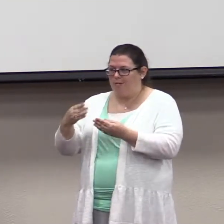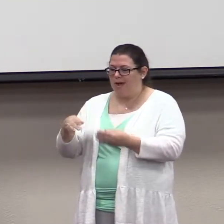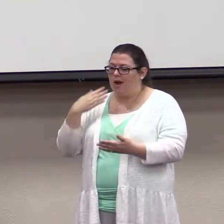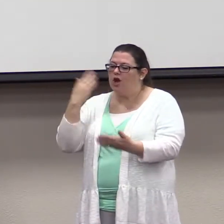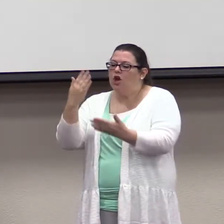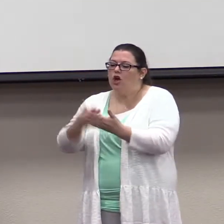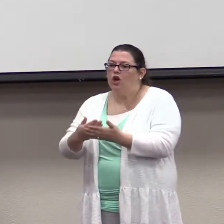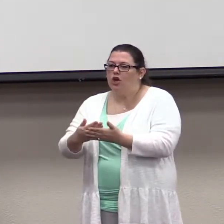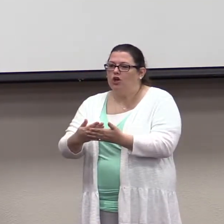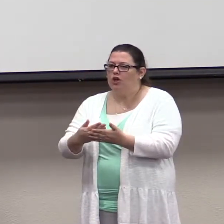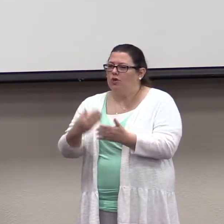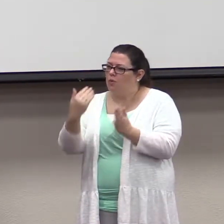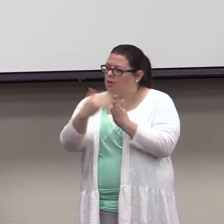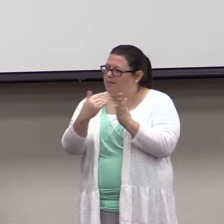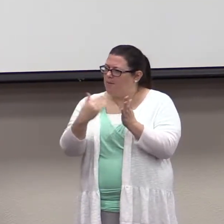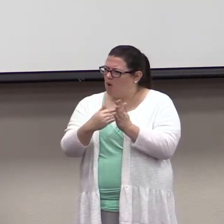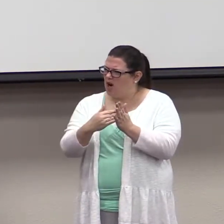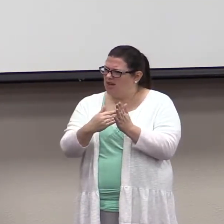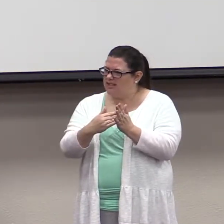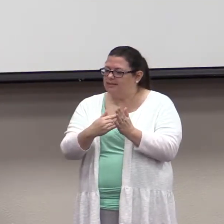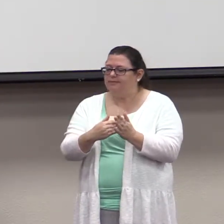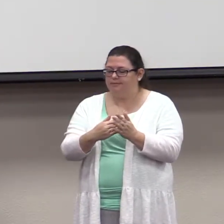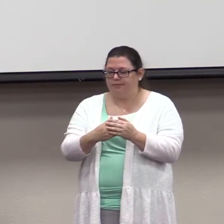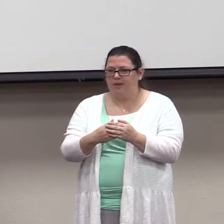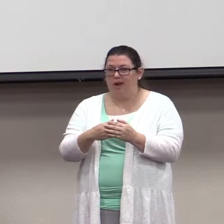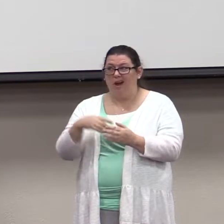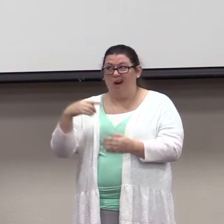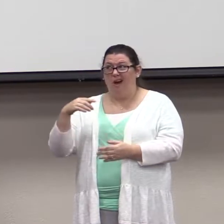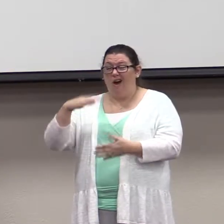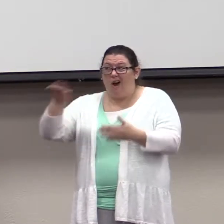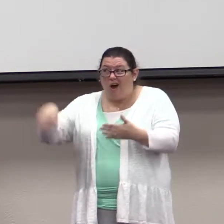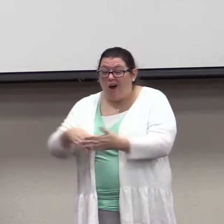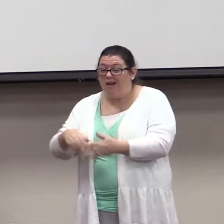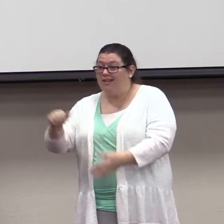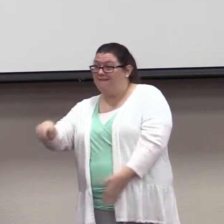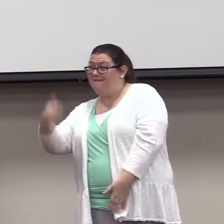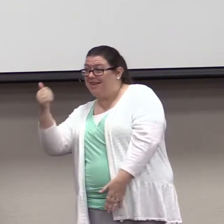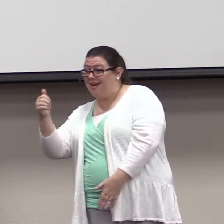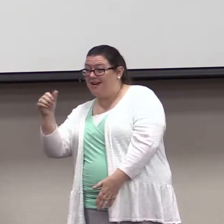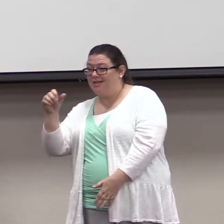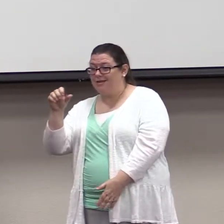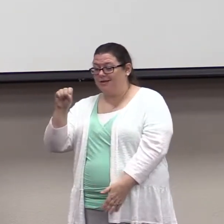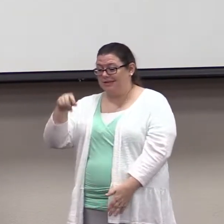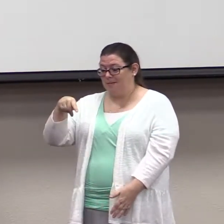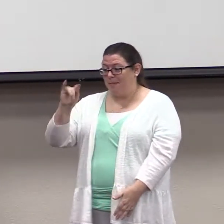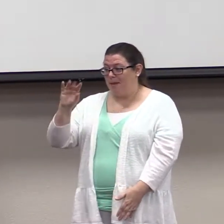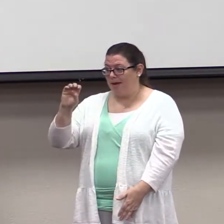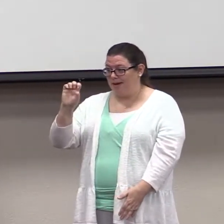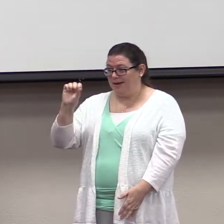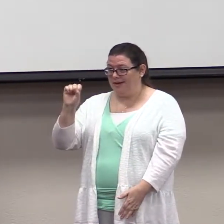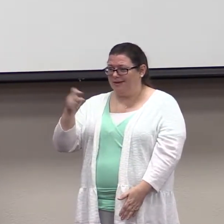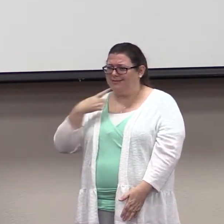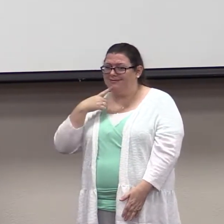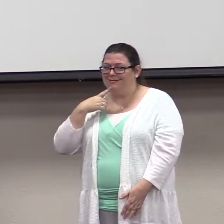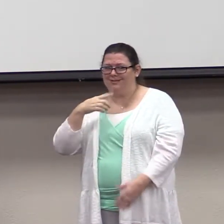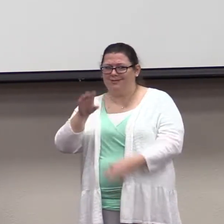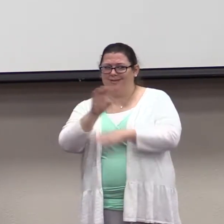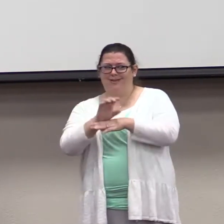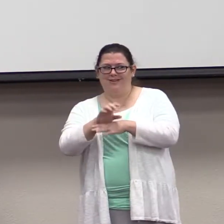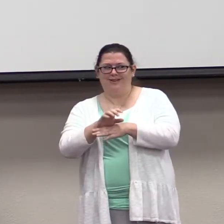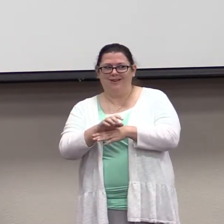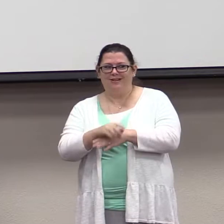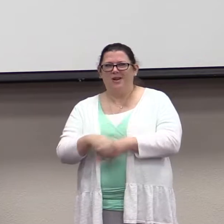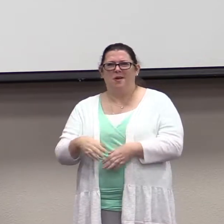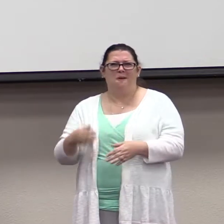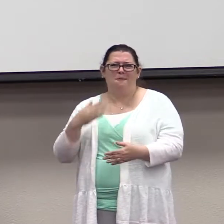attack it, whereas all the 10 other spies convinced the congregation that it'd be better to walk around and die in the wilderness than to go in and attack the